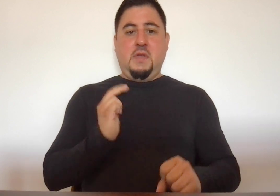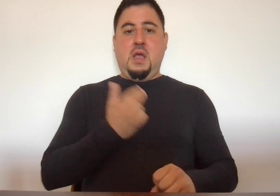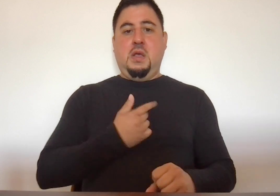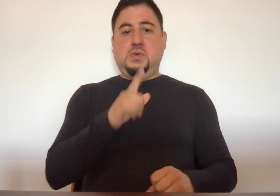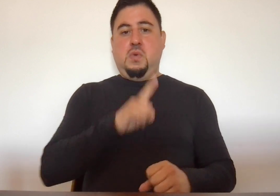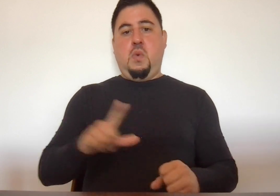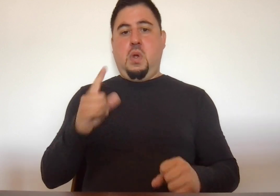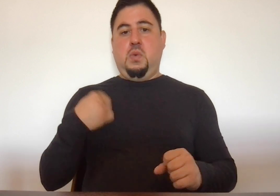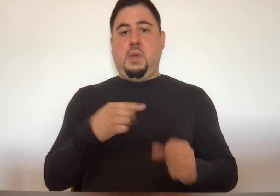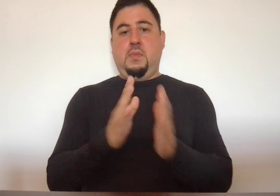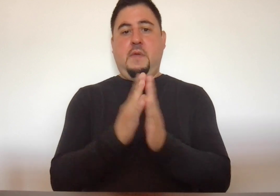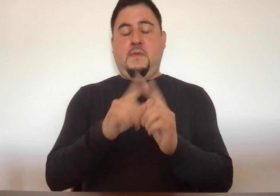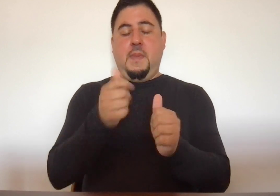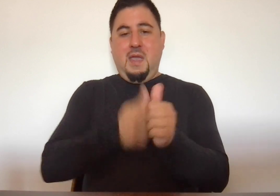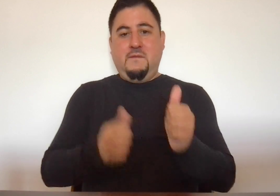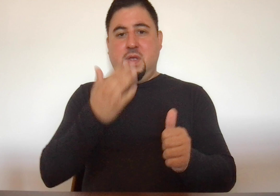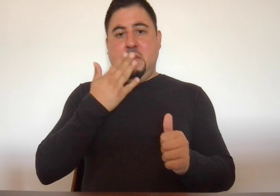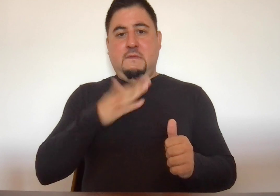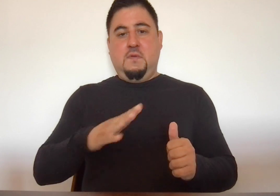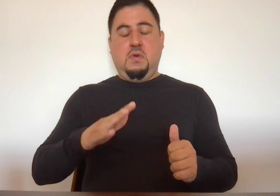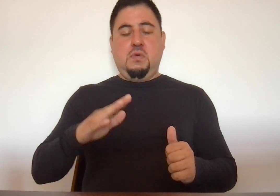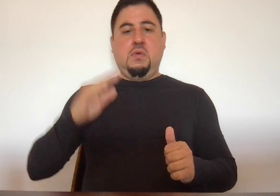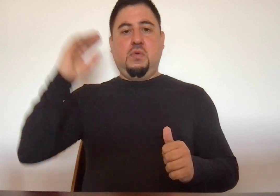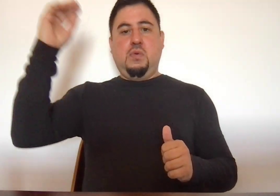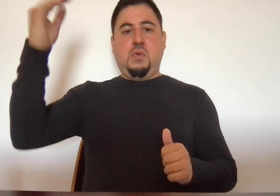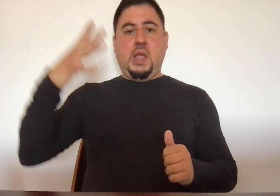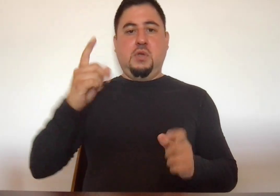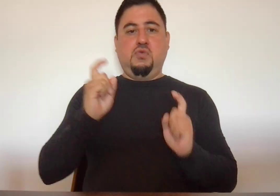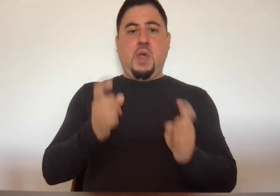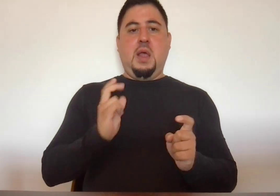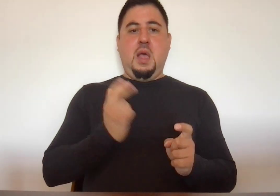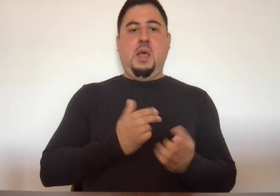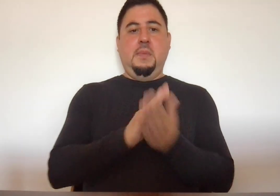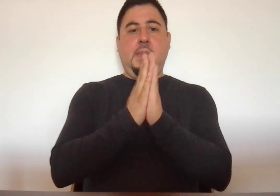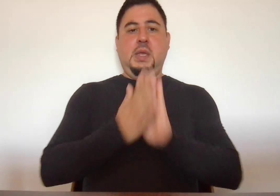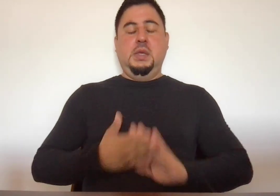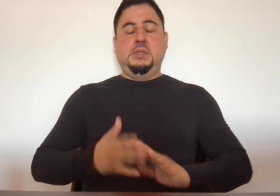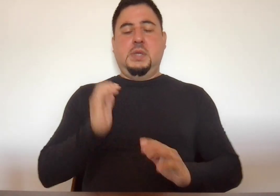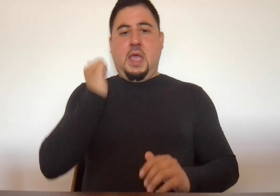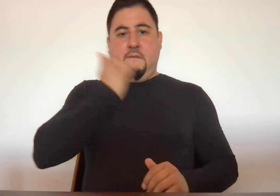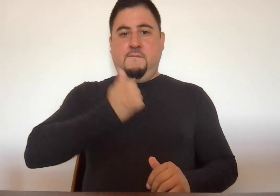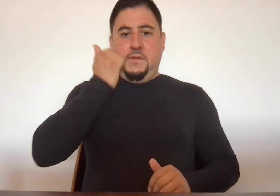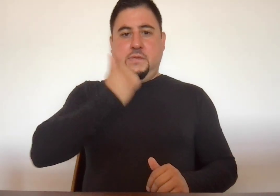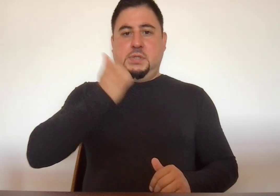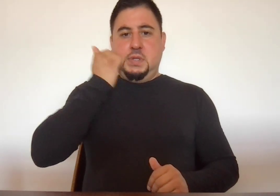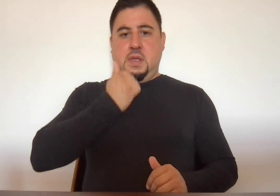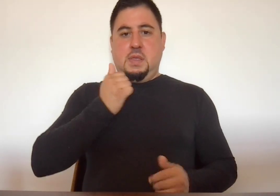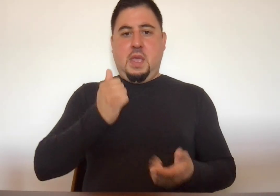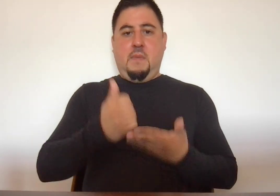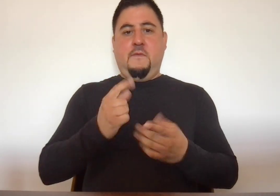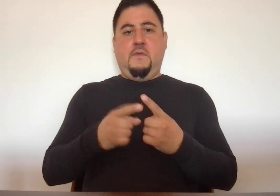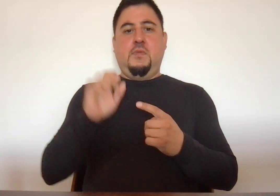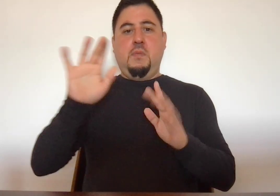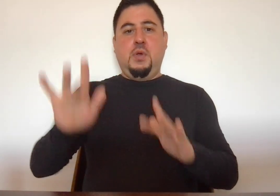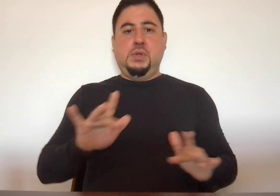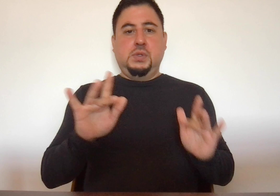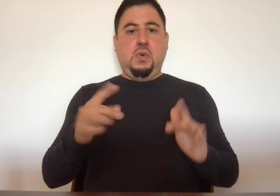pray, from every evil. Graciously grant peace in our day, that by the help of your mercy we may